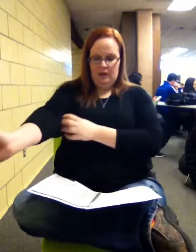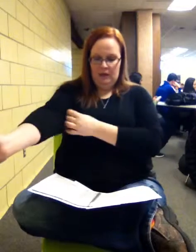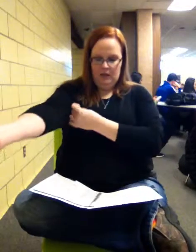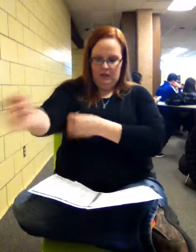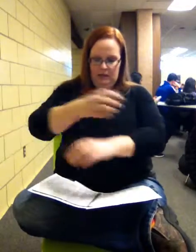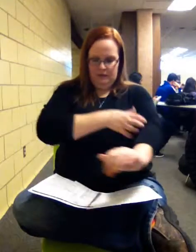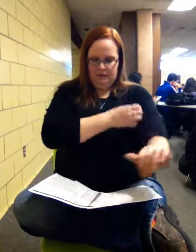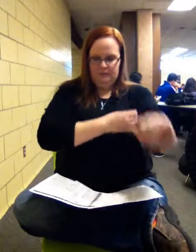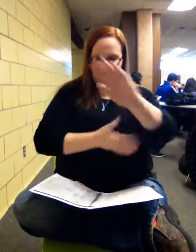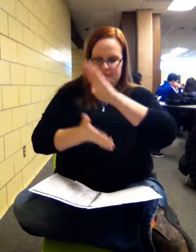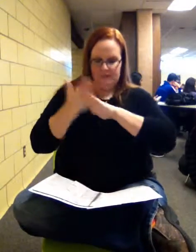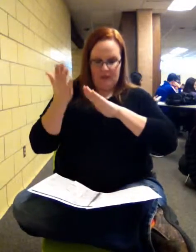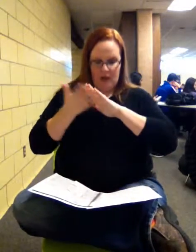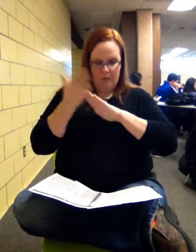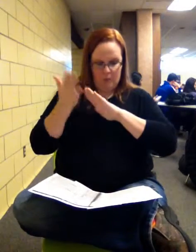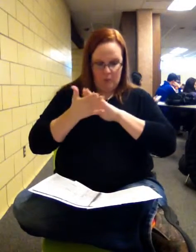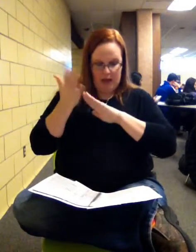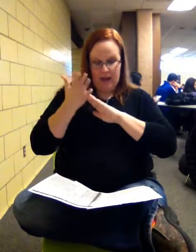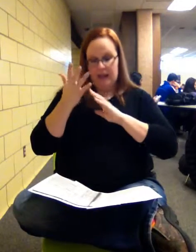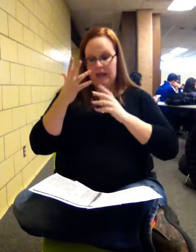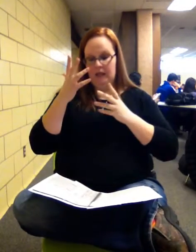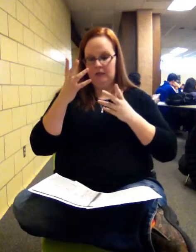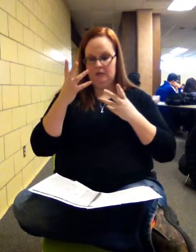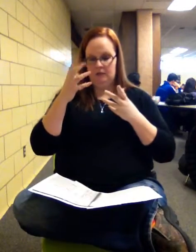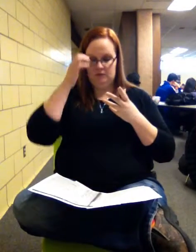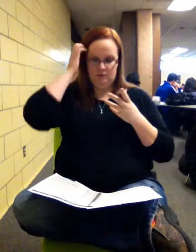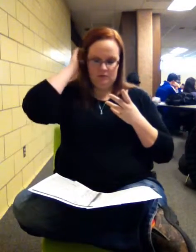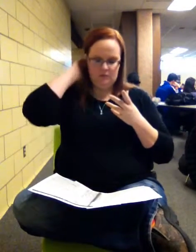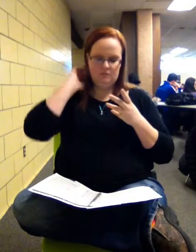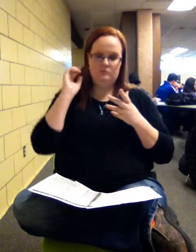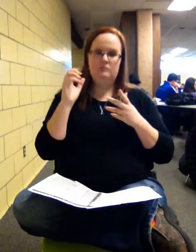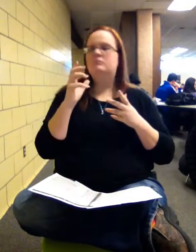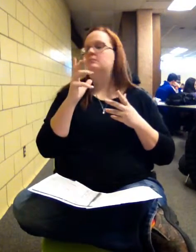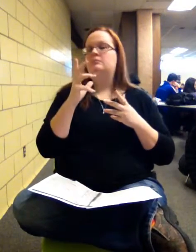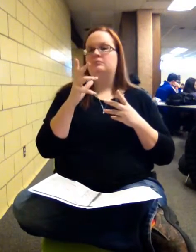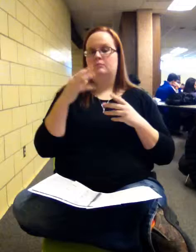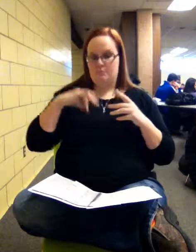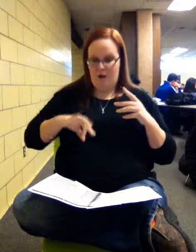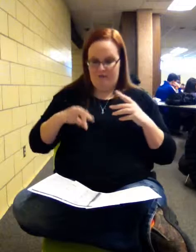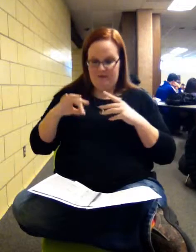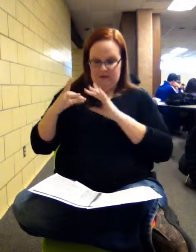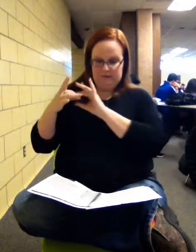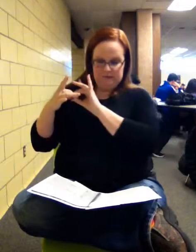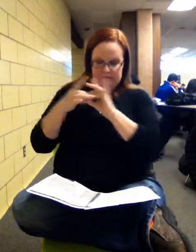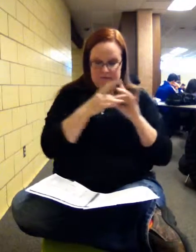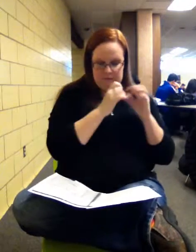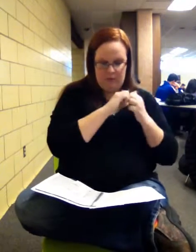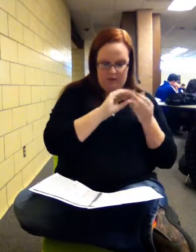Operating profit is going to coordinate with number 12, which is operating margin. No calculation